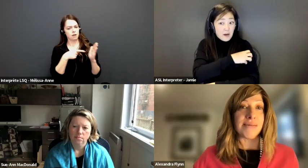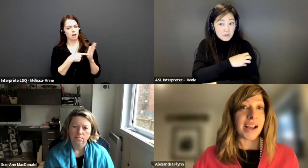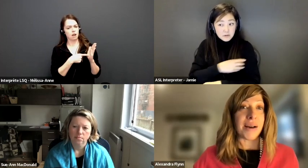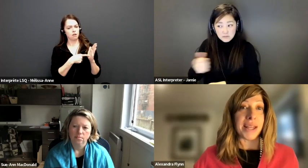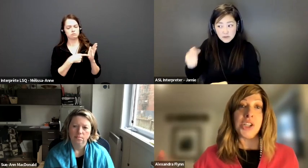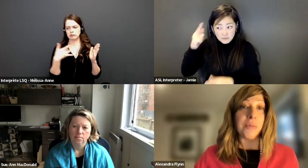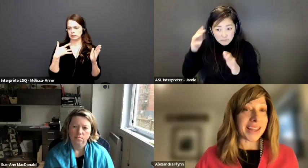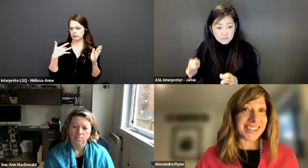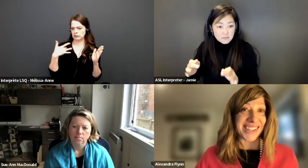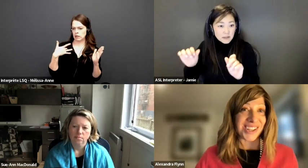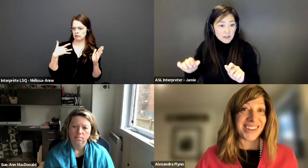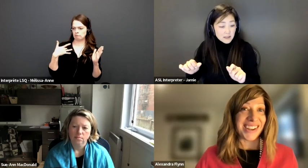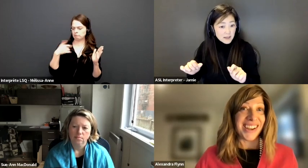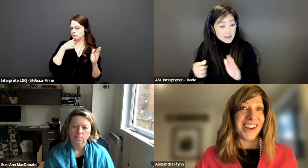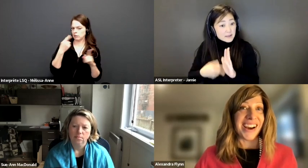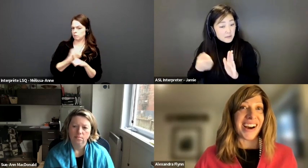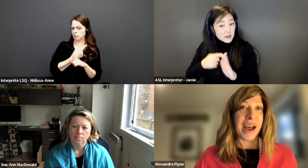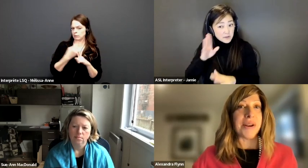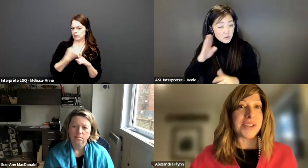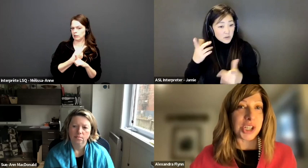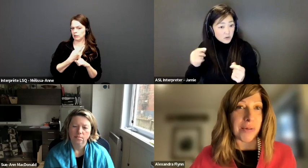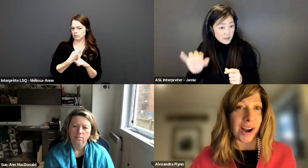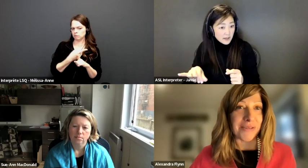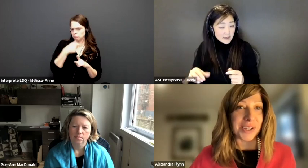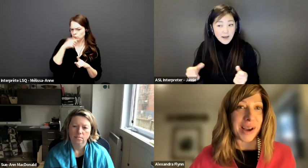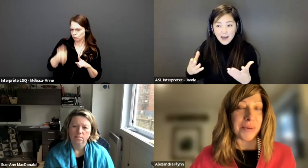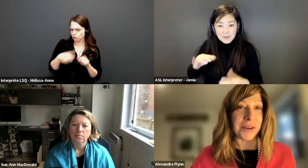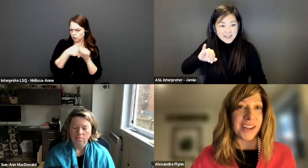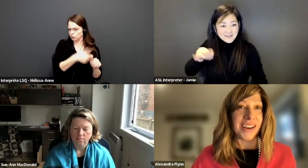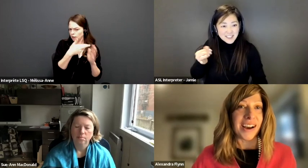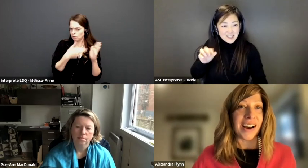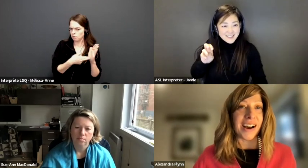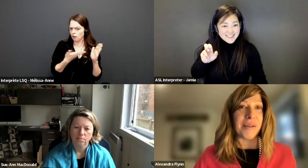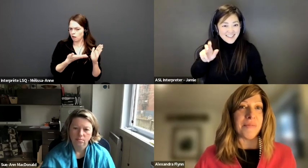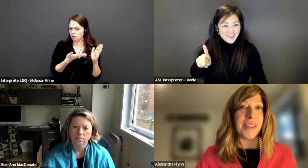decision, and they do make that decision. How many of us jaywalk, for example,